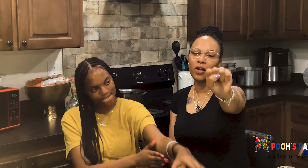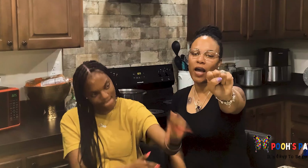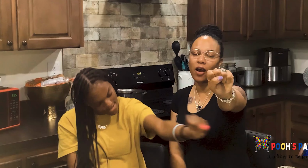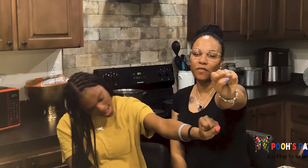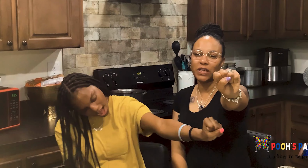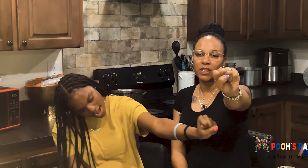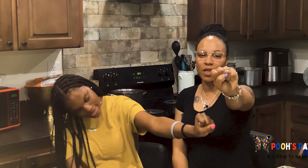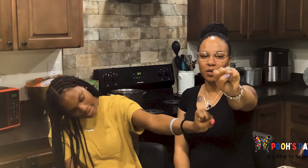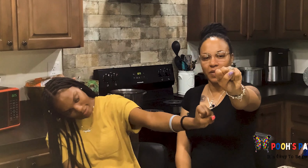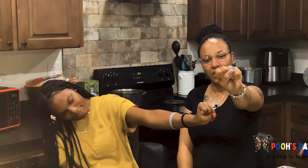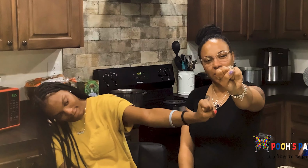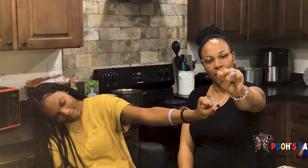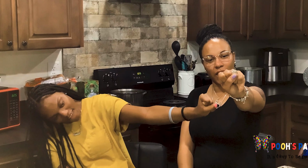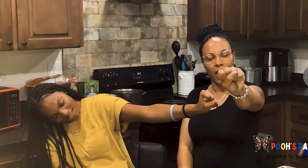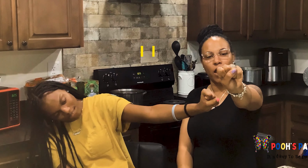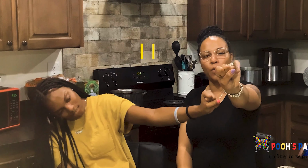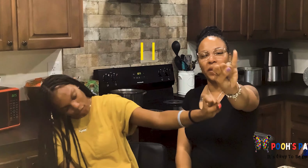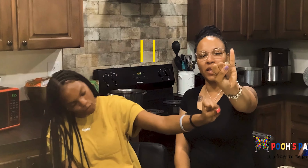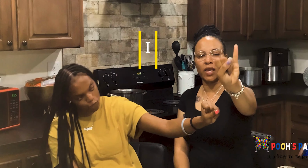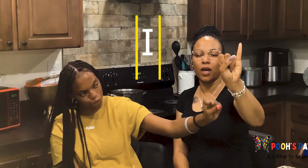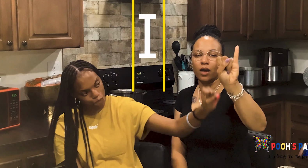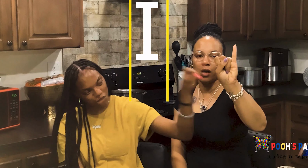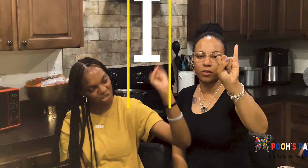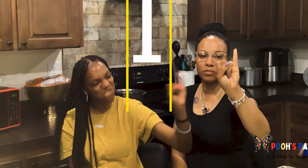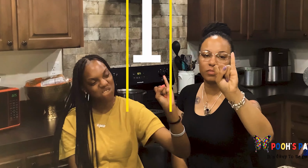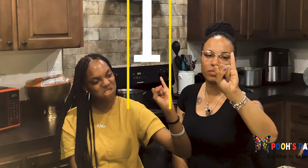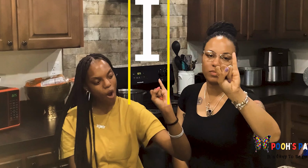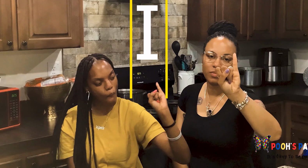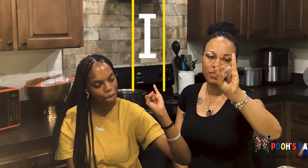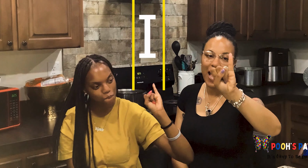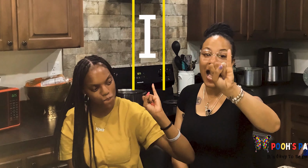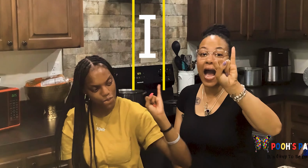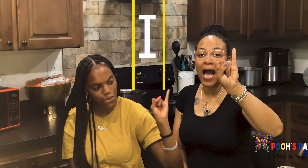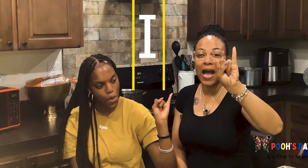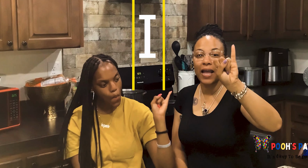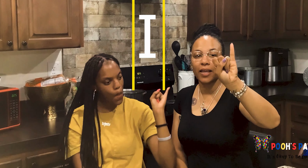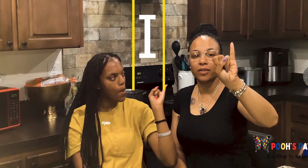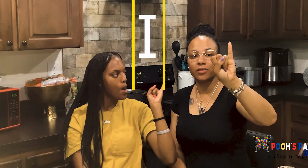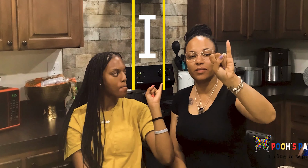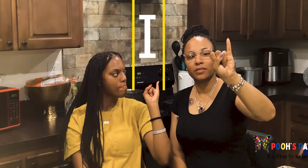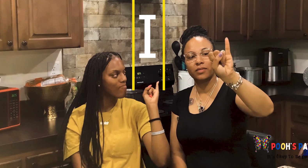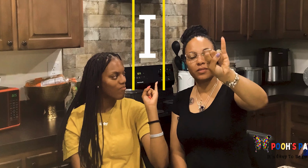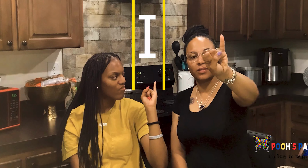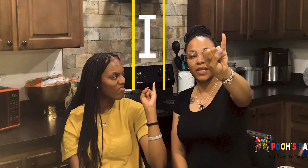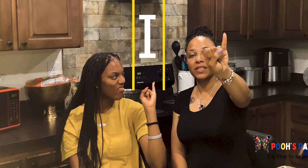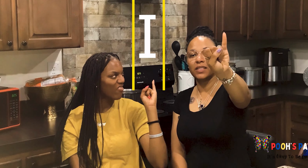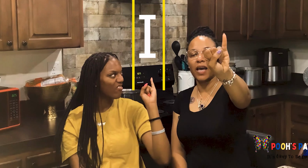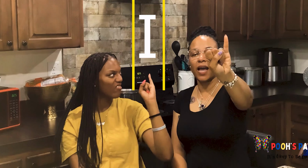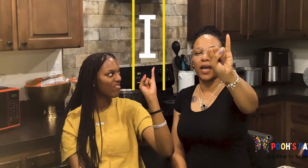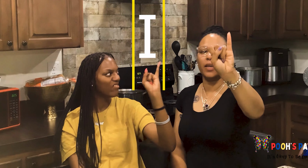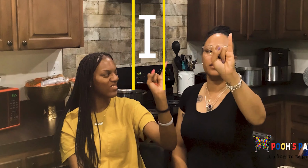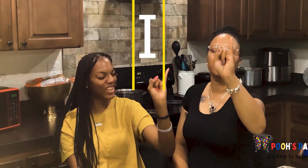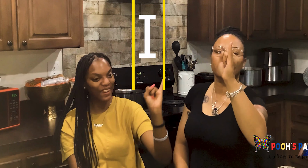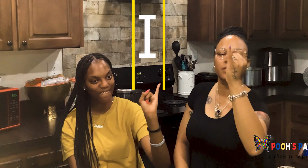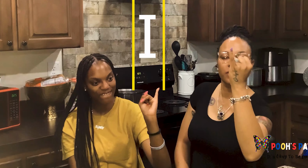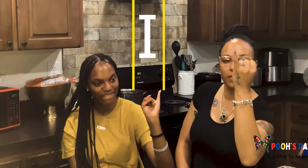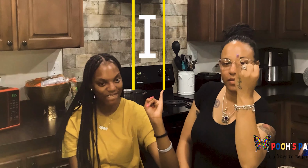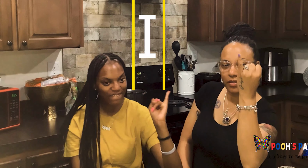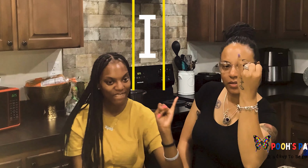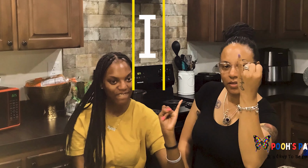our fist up and stick our pinky up. I. That's an I.